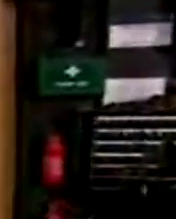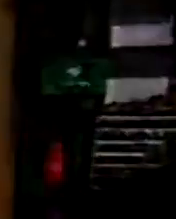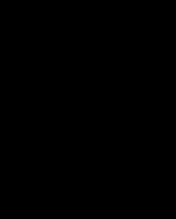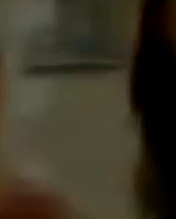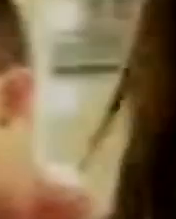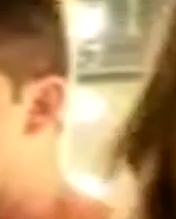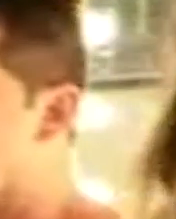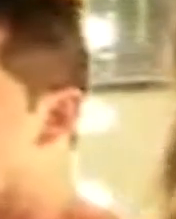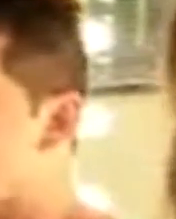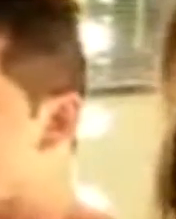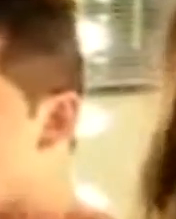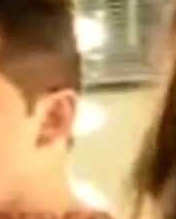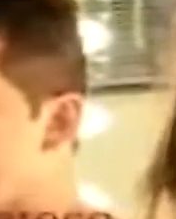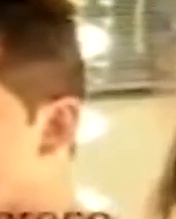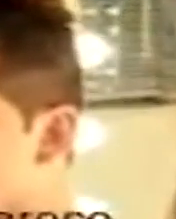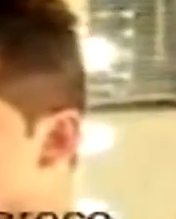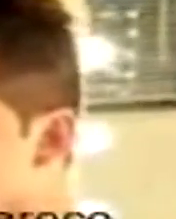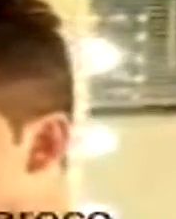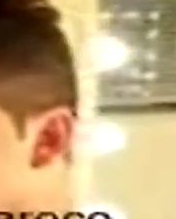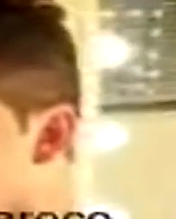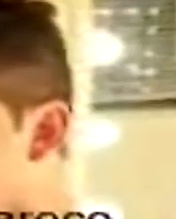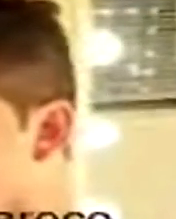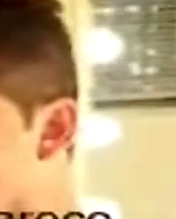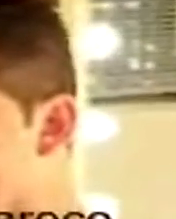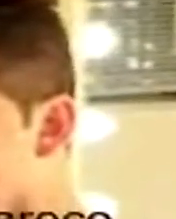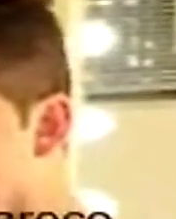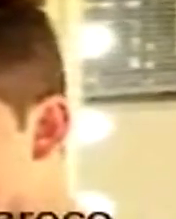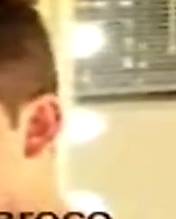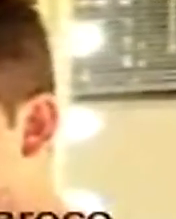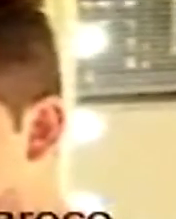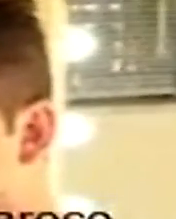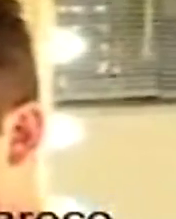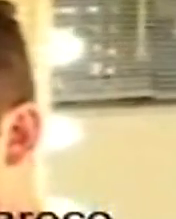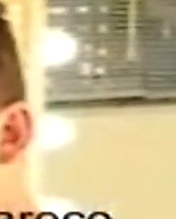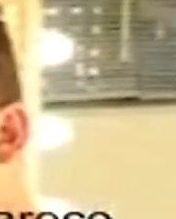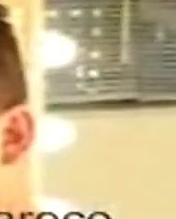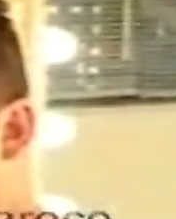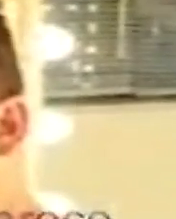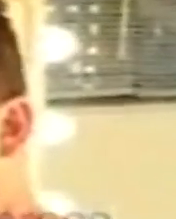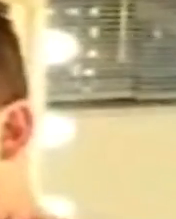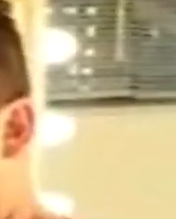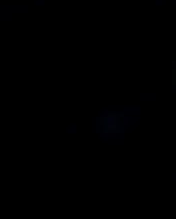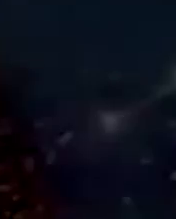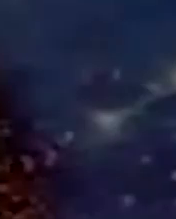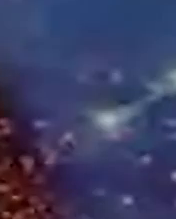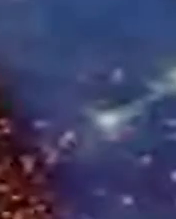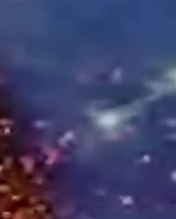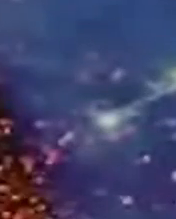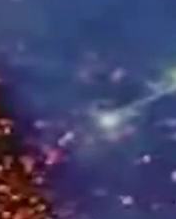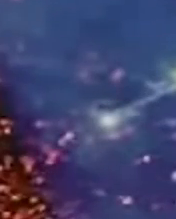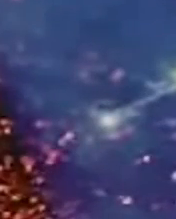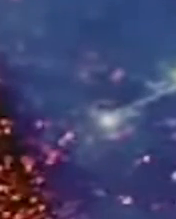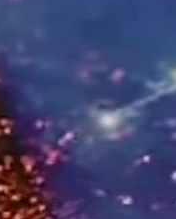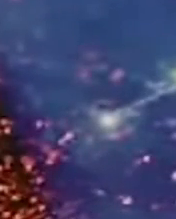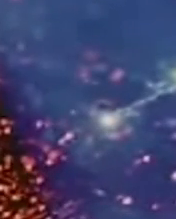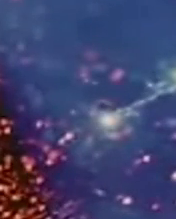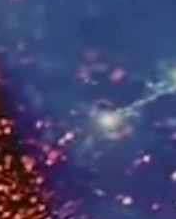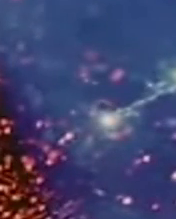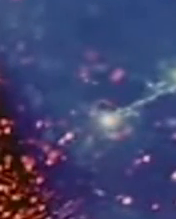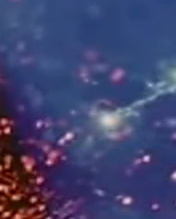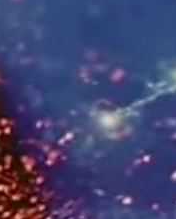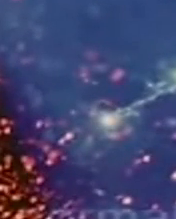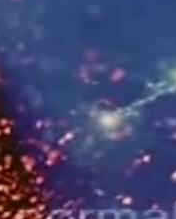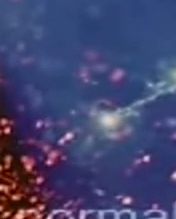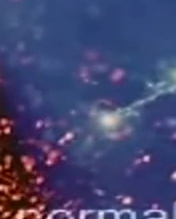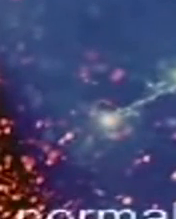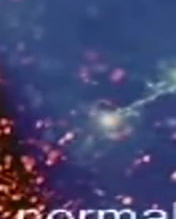like shows where somebody isn't a professional, has a talent, isn't aware of it, has a normal job, and then